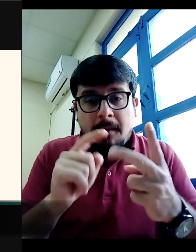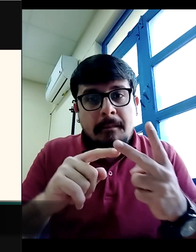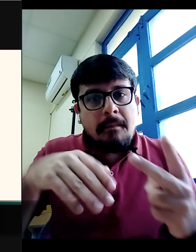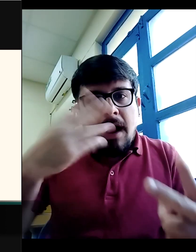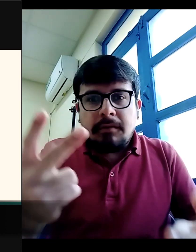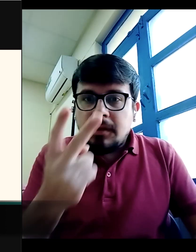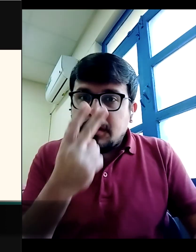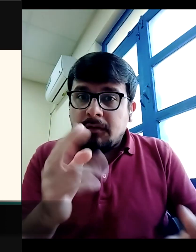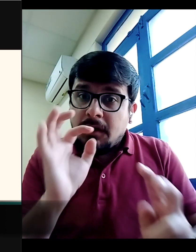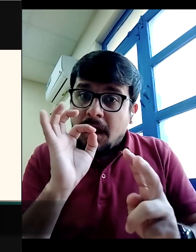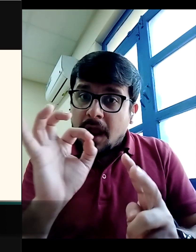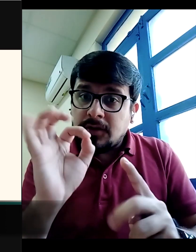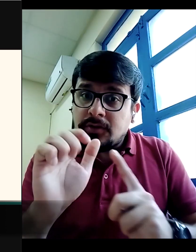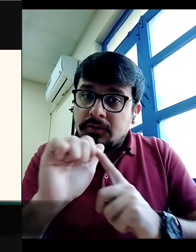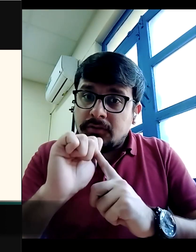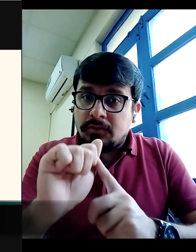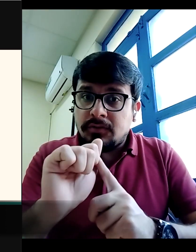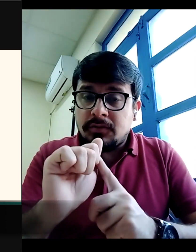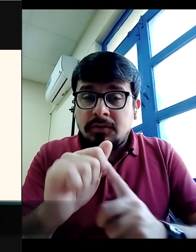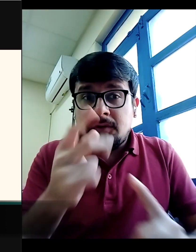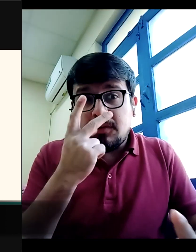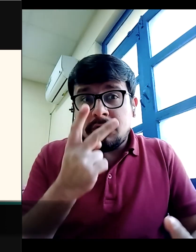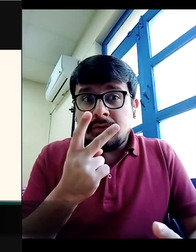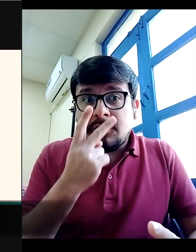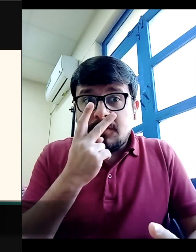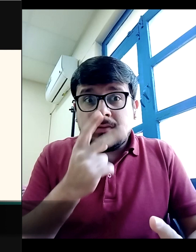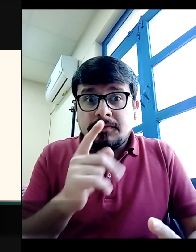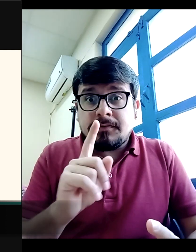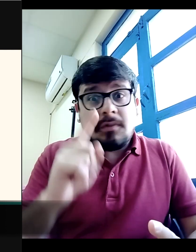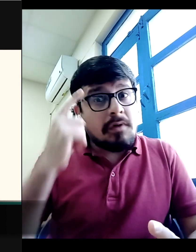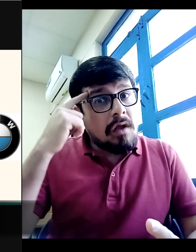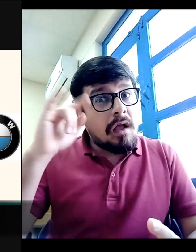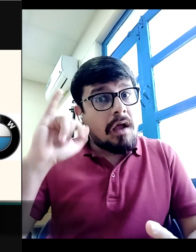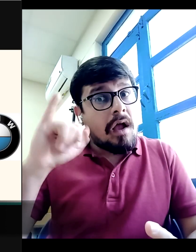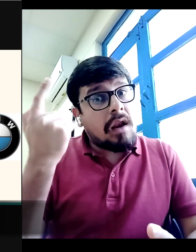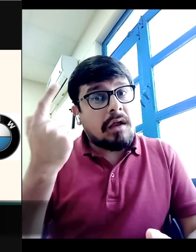should be different. It should not be copied.